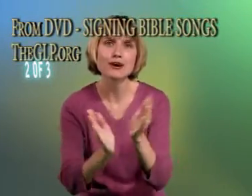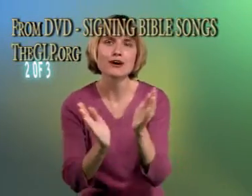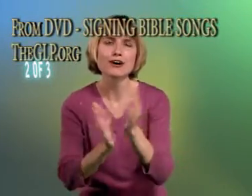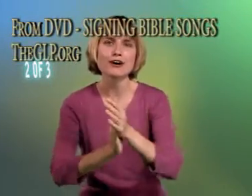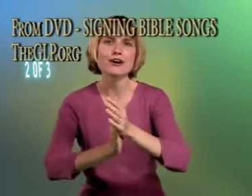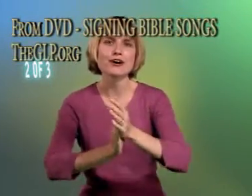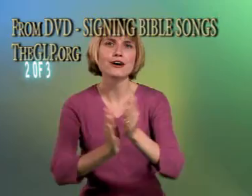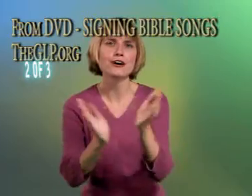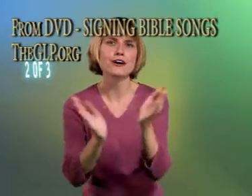number